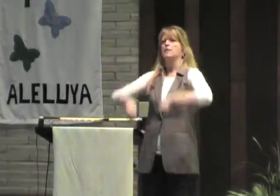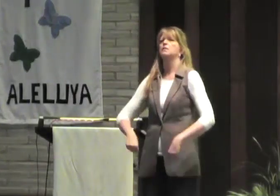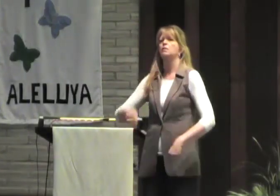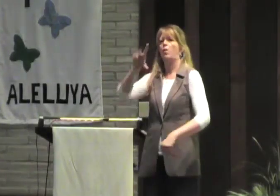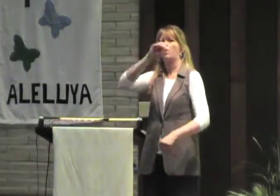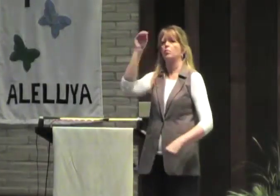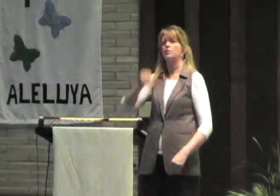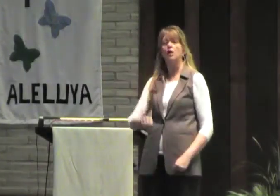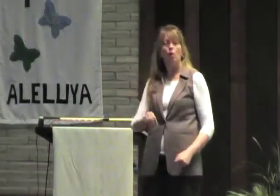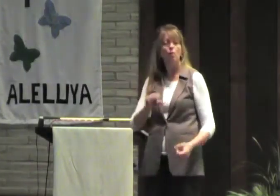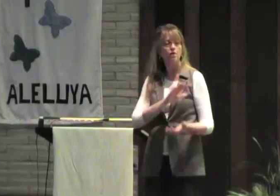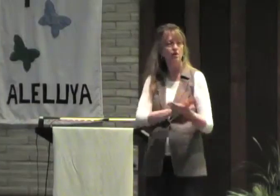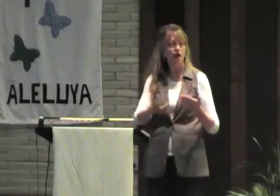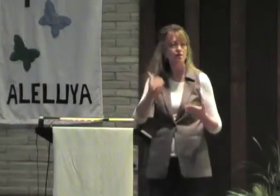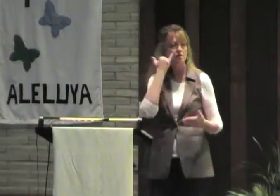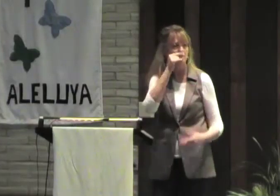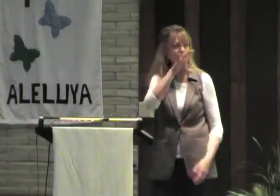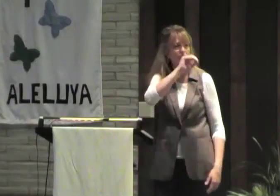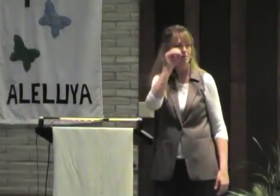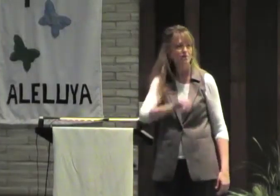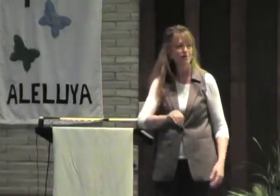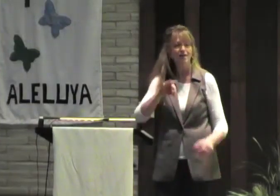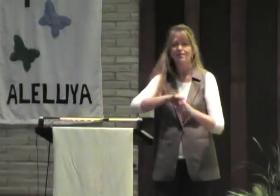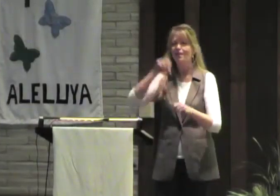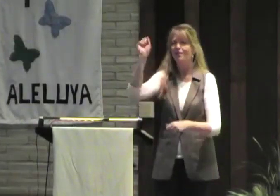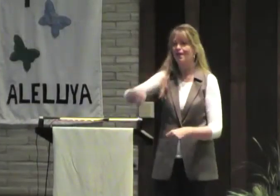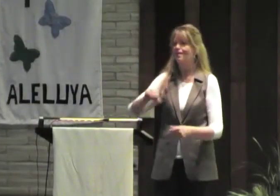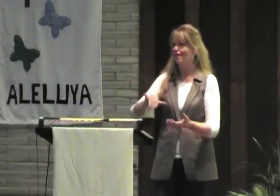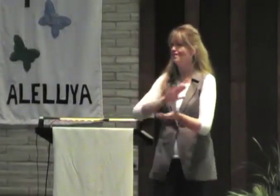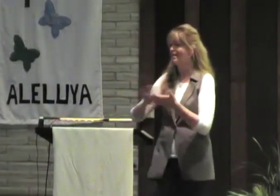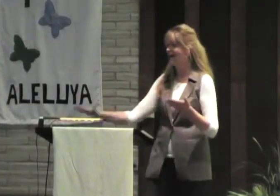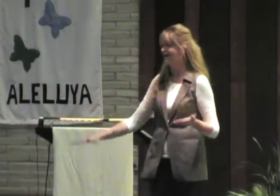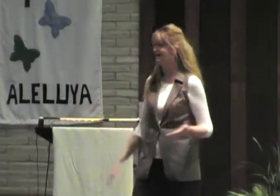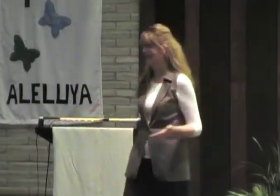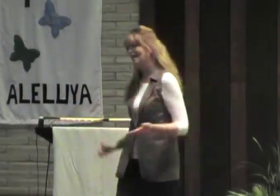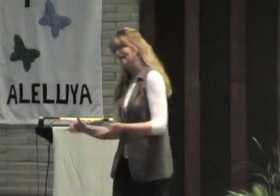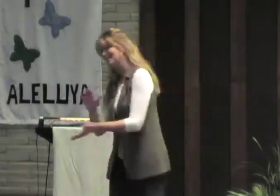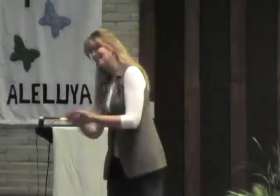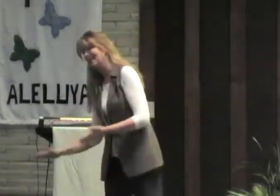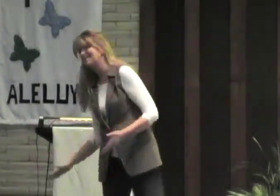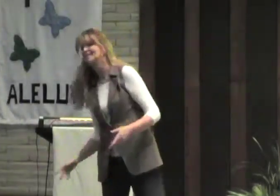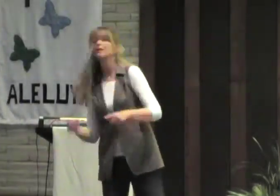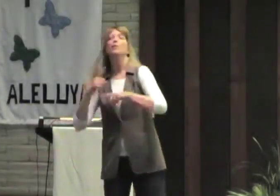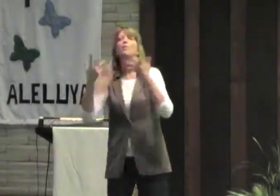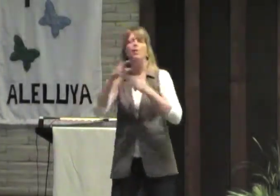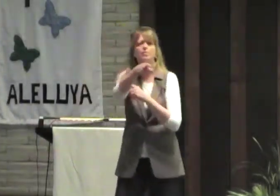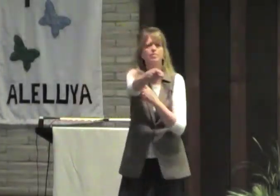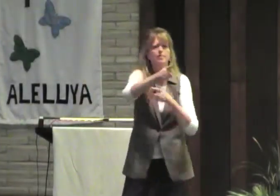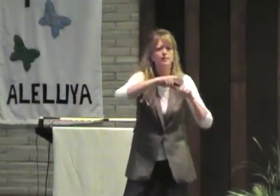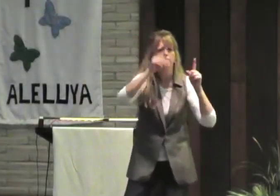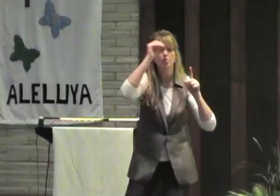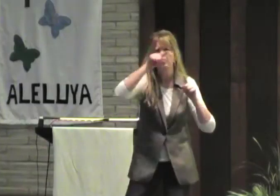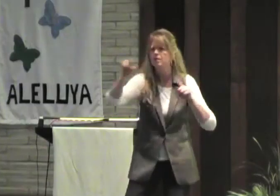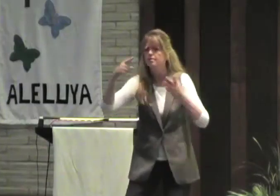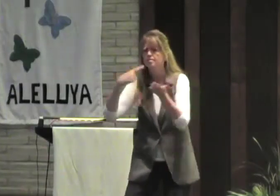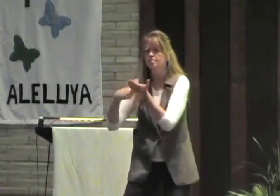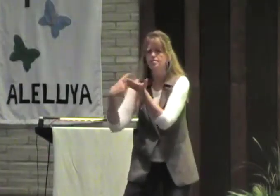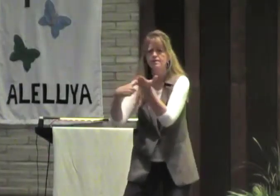and we can vote. I mean, sometimes it's nice we vote 100% on something. That's great. That's nice. But maybe there's